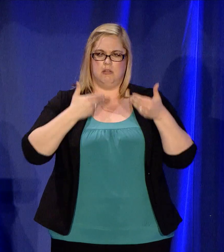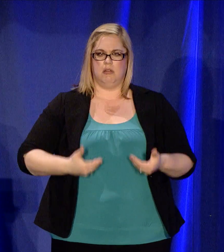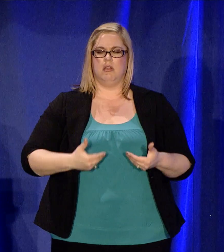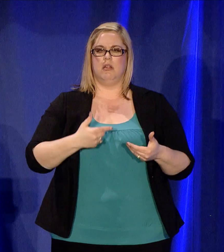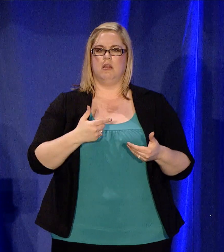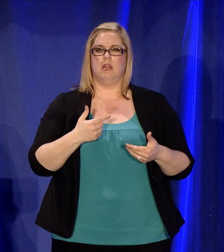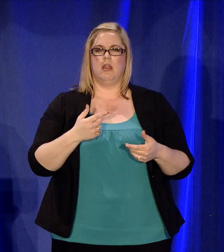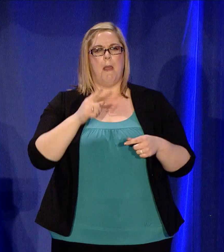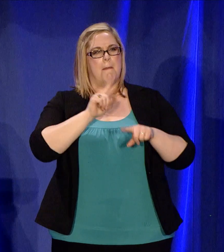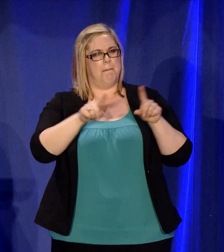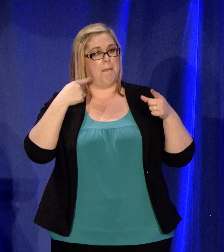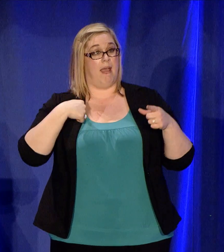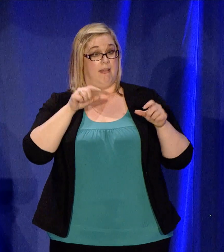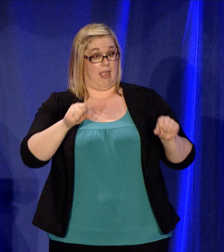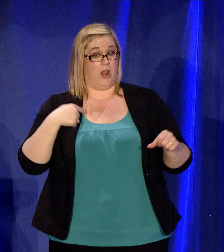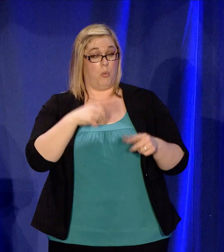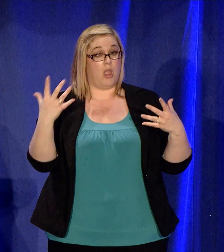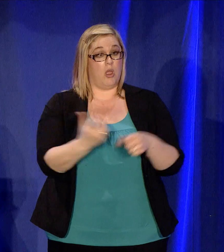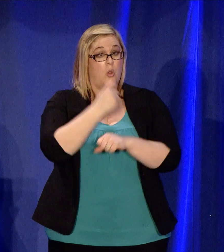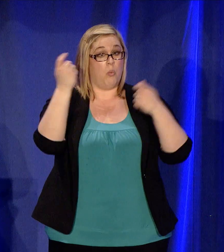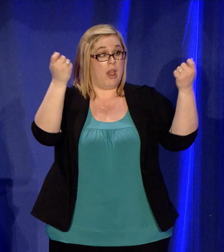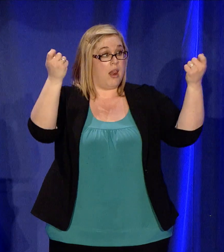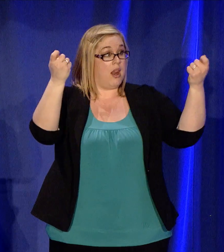But can we win?